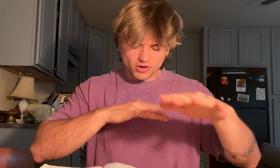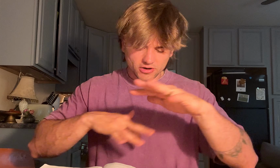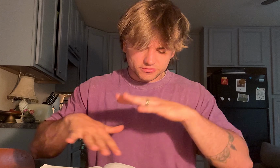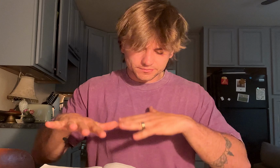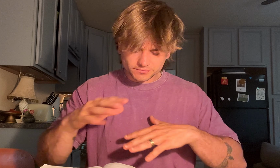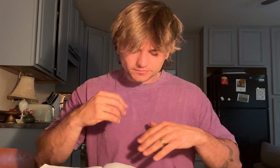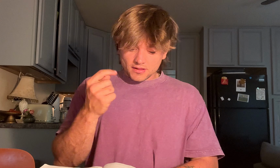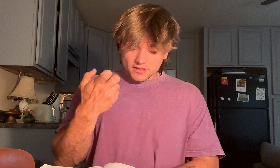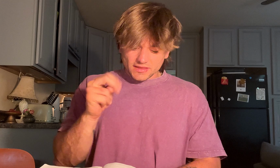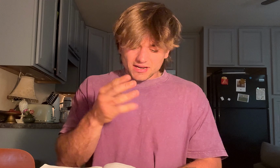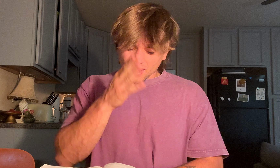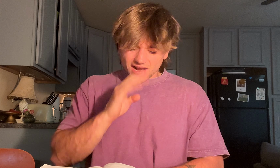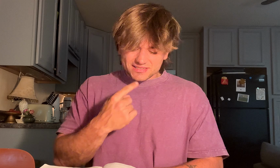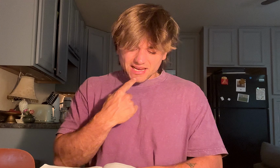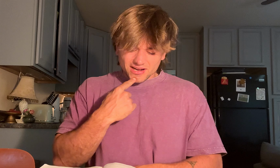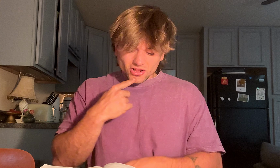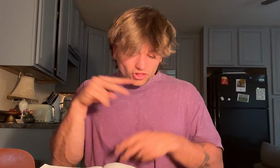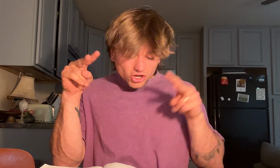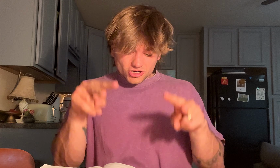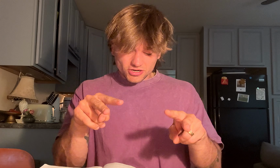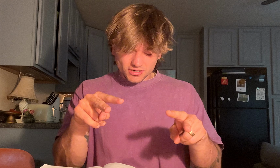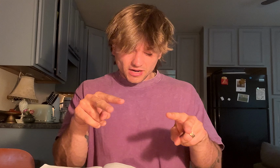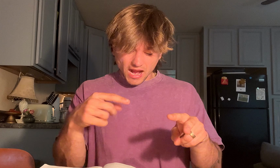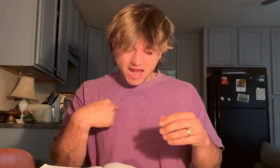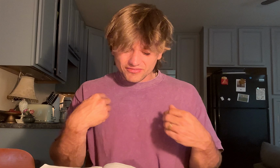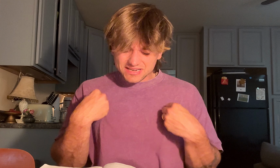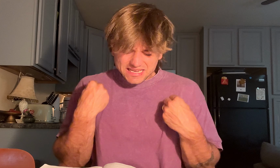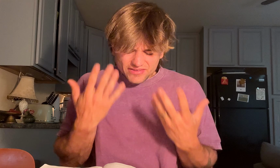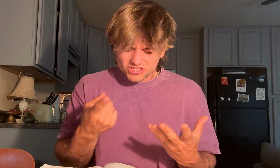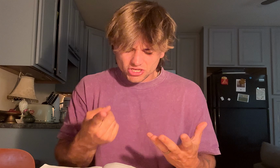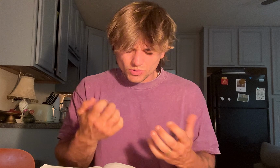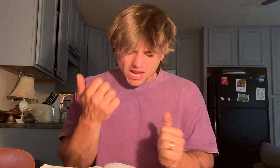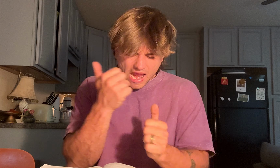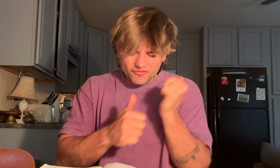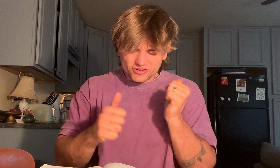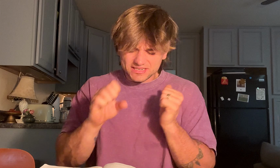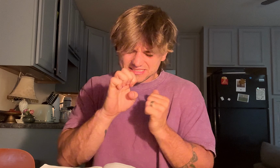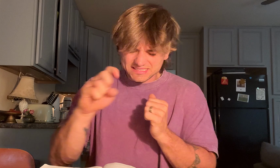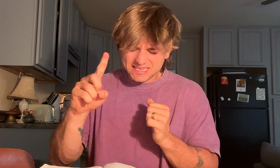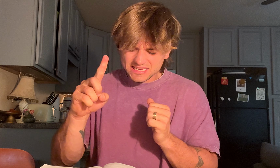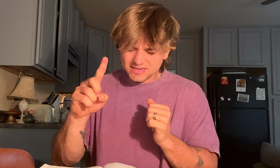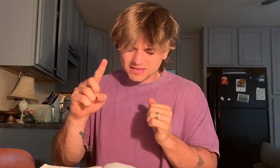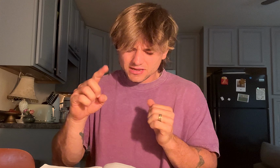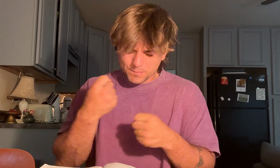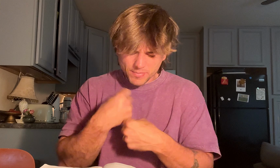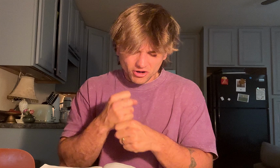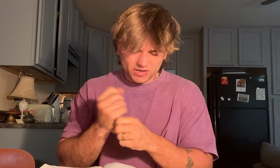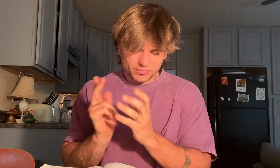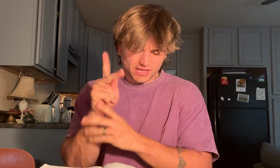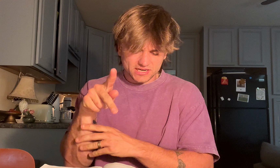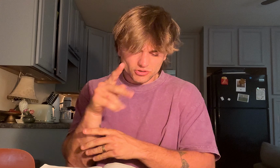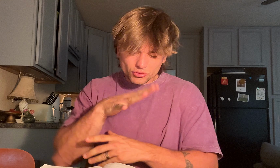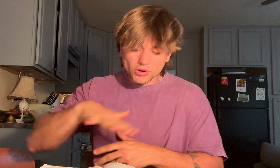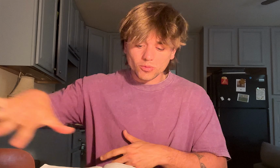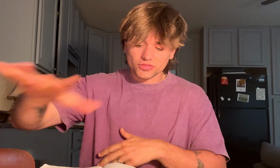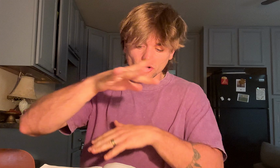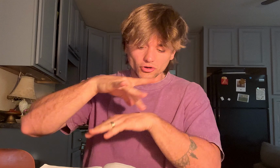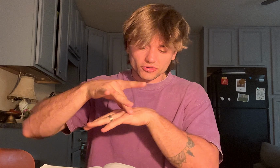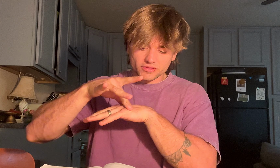ground." Then God said, "Look, I have given you every seed-bearing plant throughout the earth,